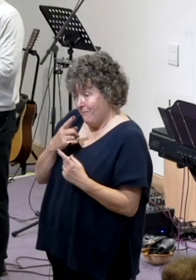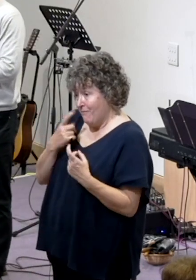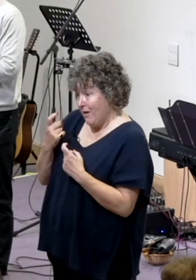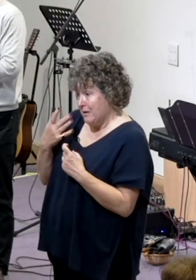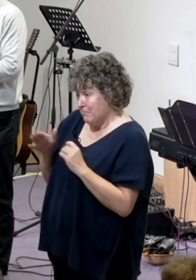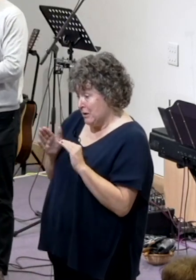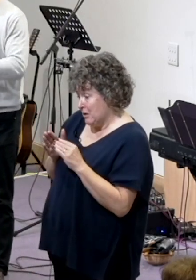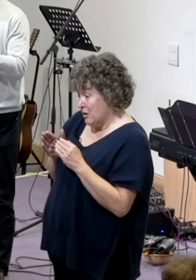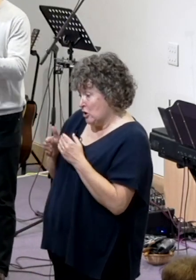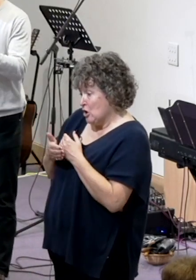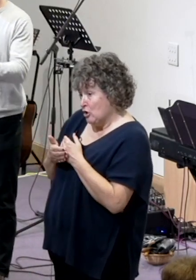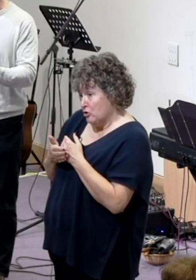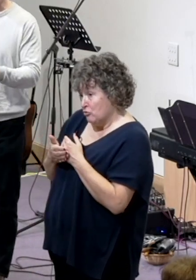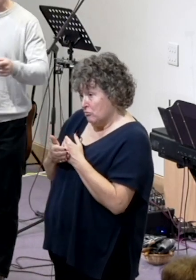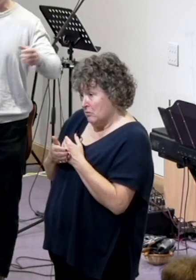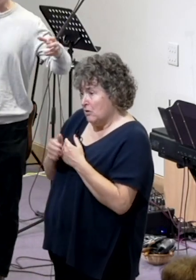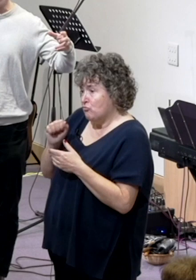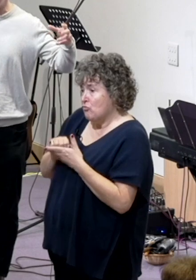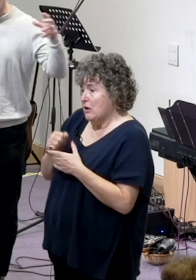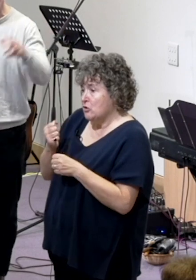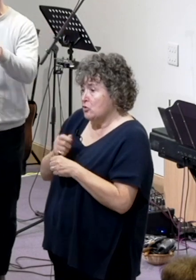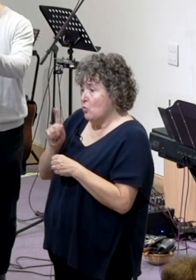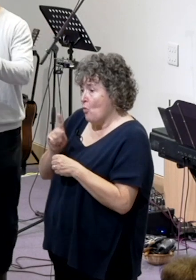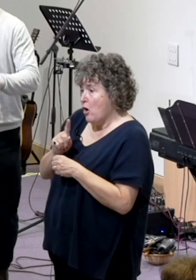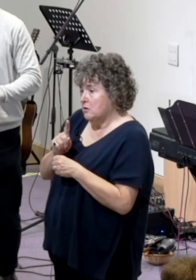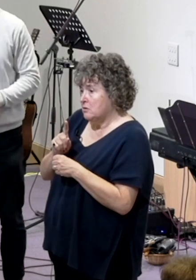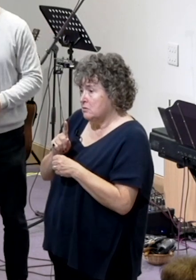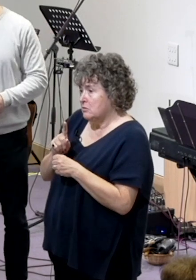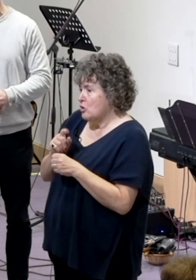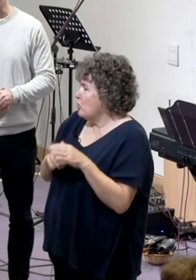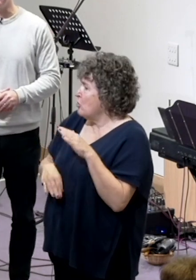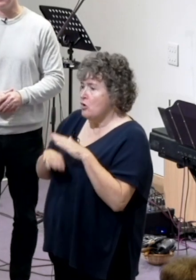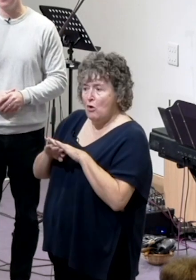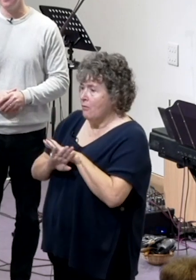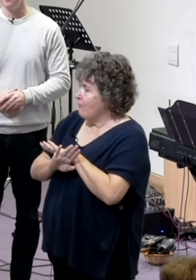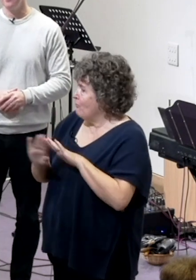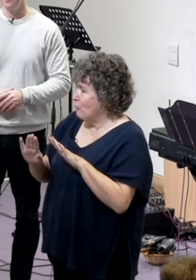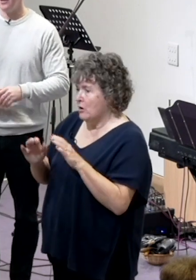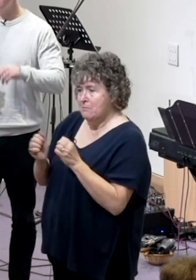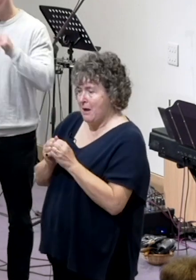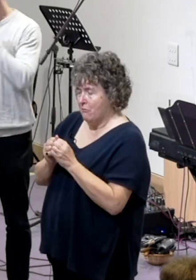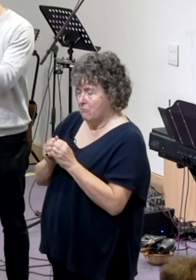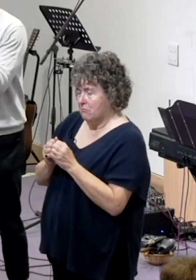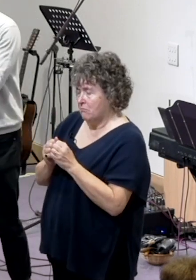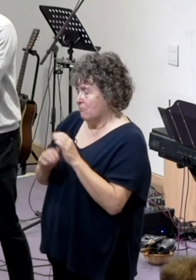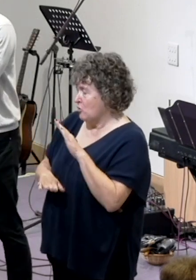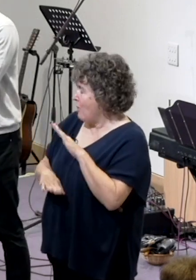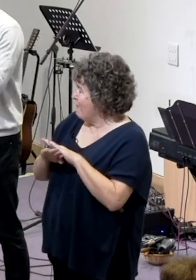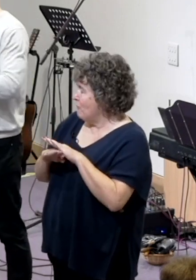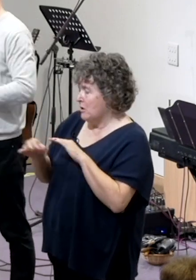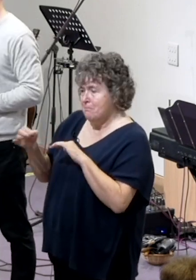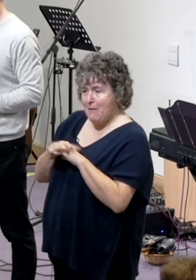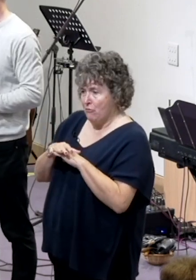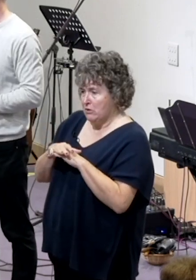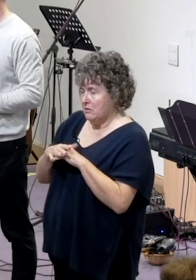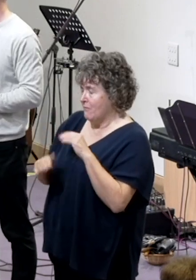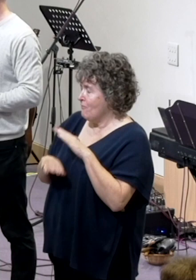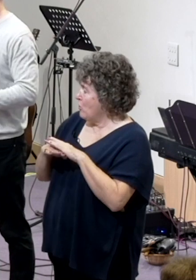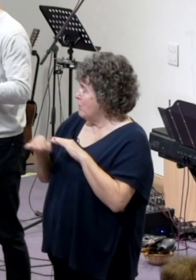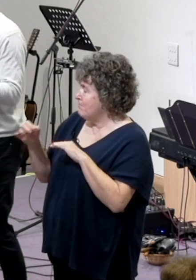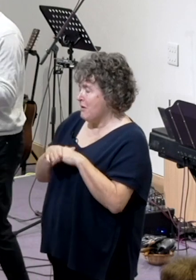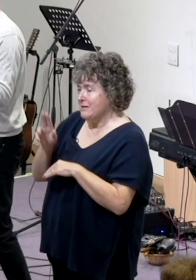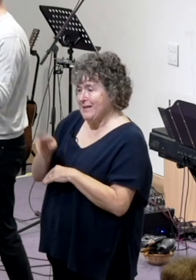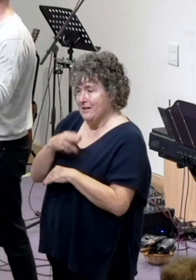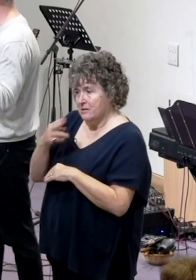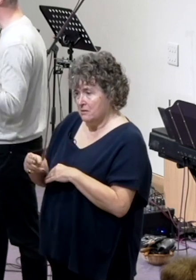you, the right thing to do is to not go through with that marriage and to divorce this person.